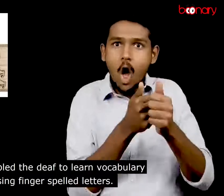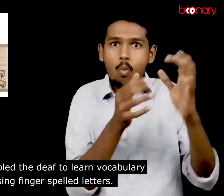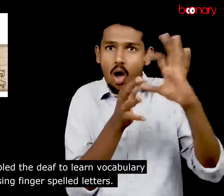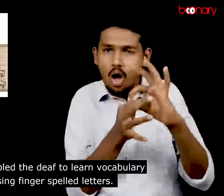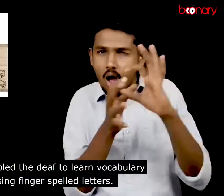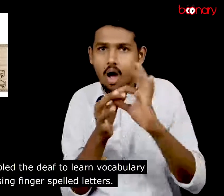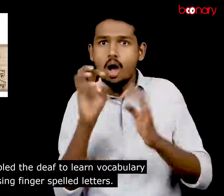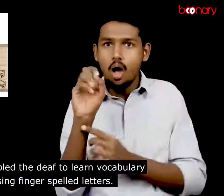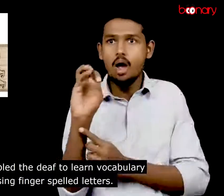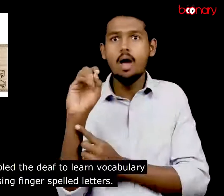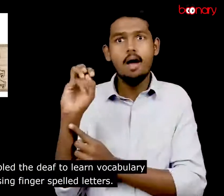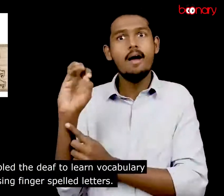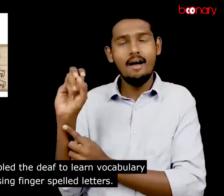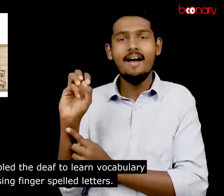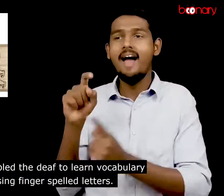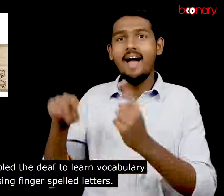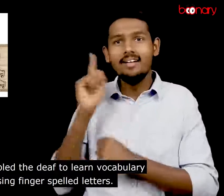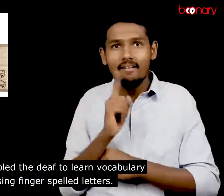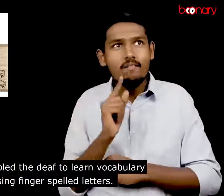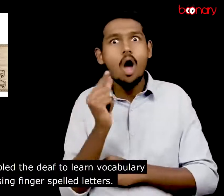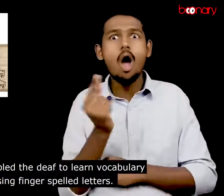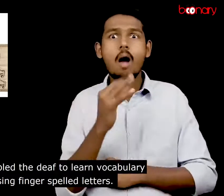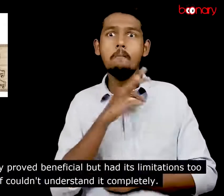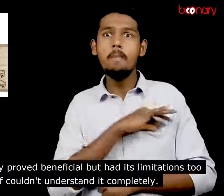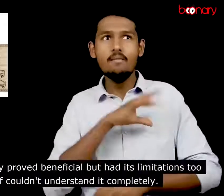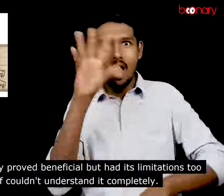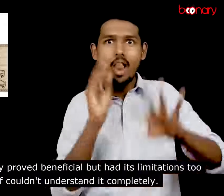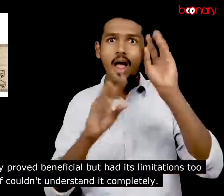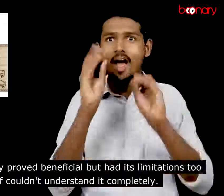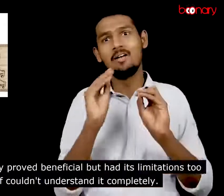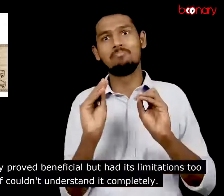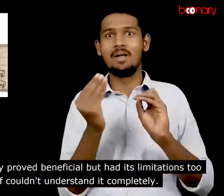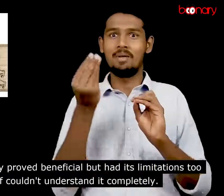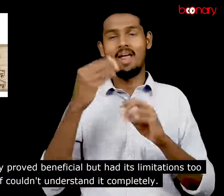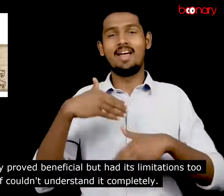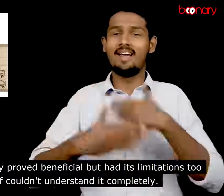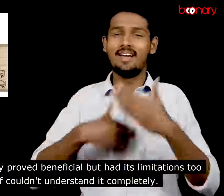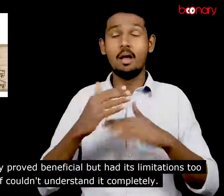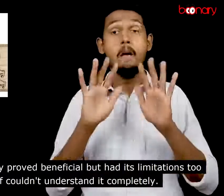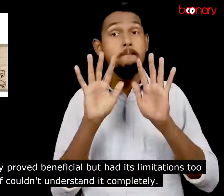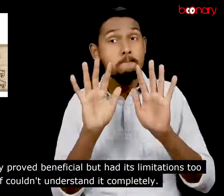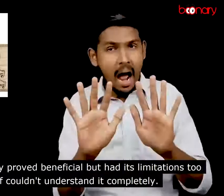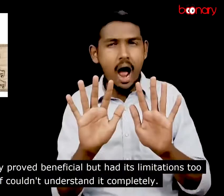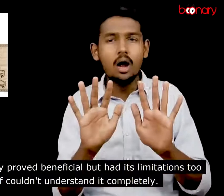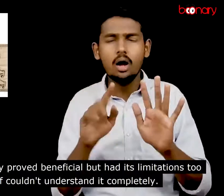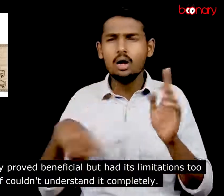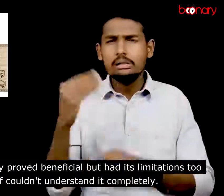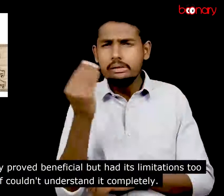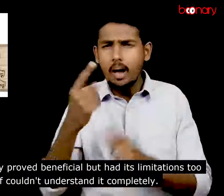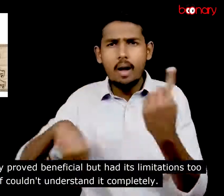vocabulary using finger-spelled letters. This method surely proved beneficial but had its limitations